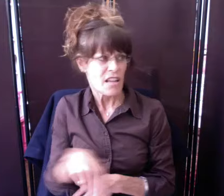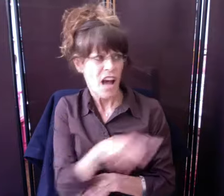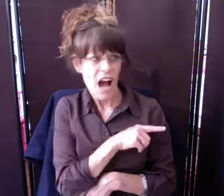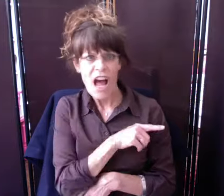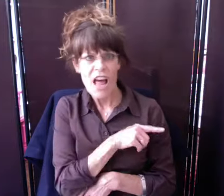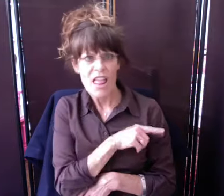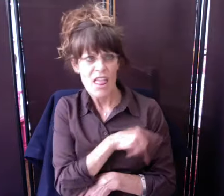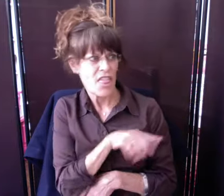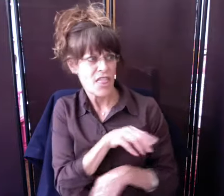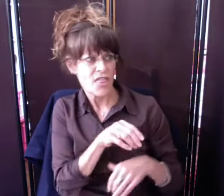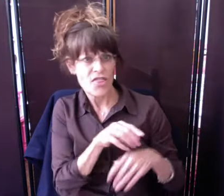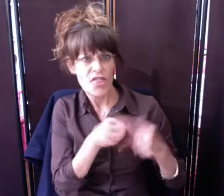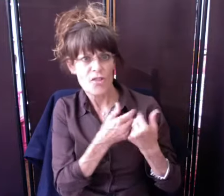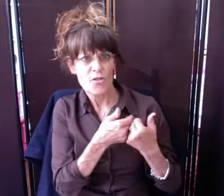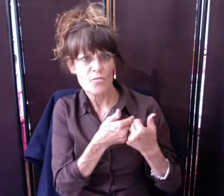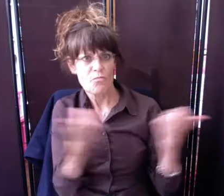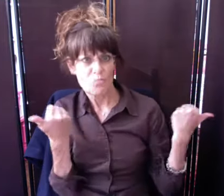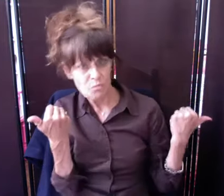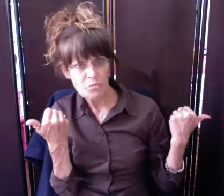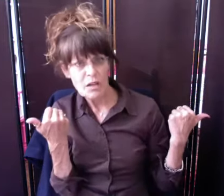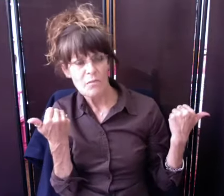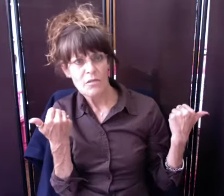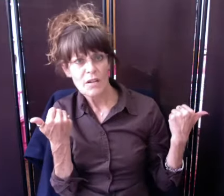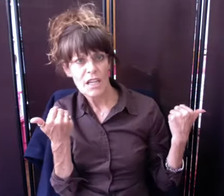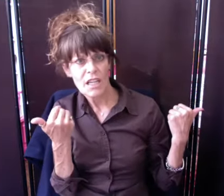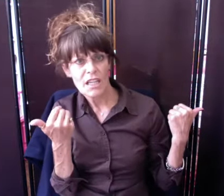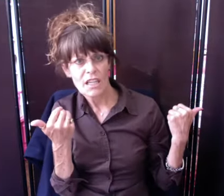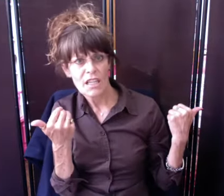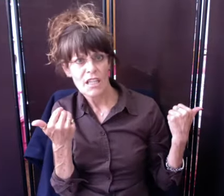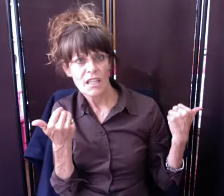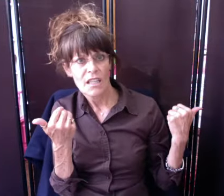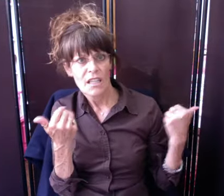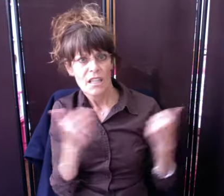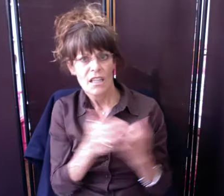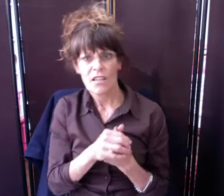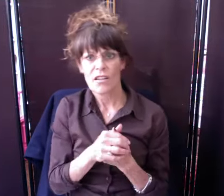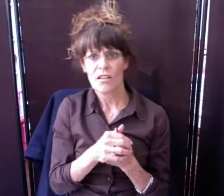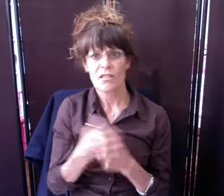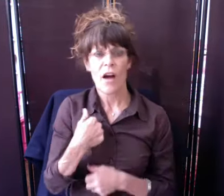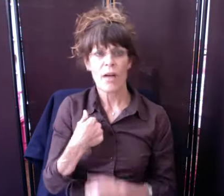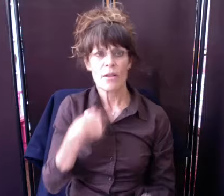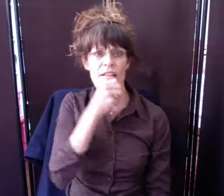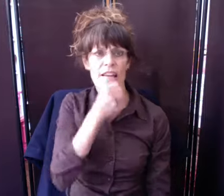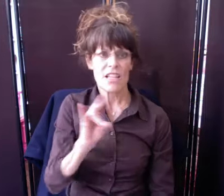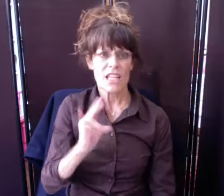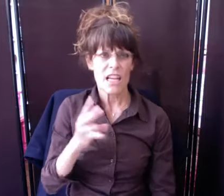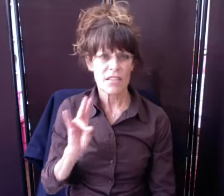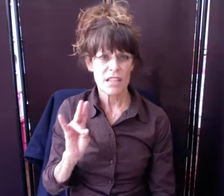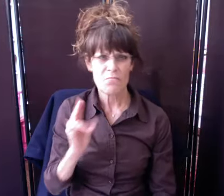hello, a gang. So I didn't have a gang yet. So I'm 17, and I'm barely graduating high